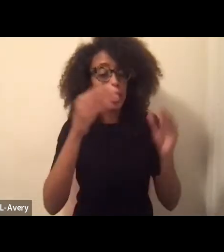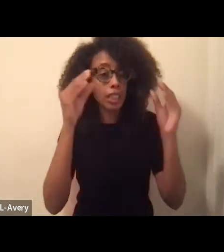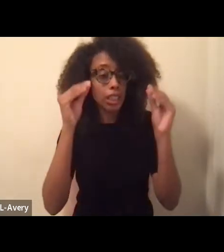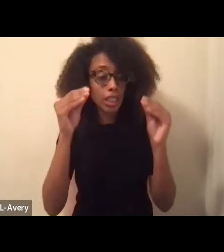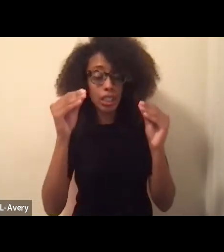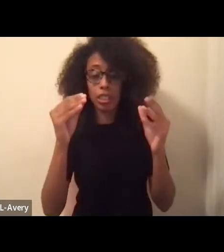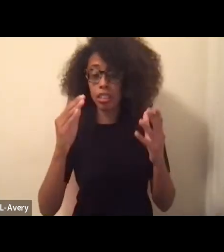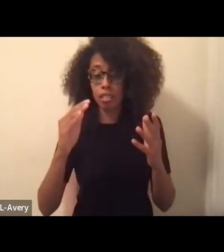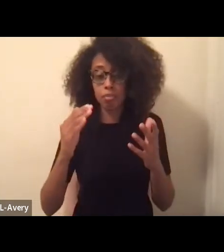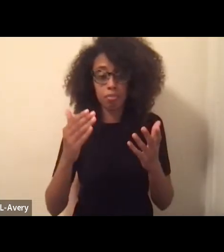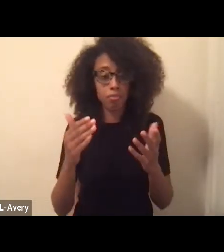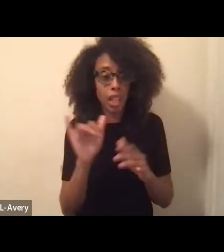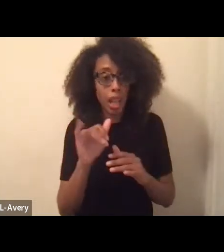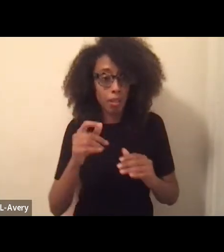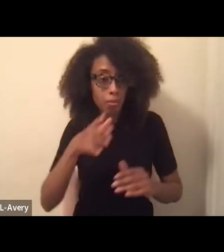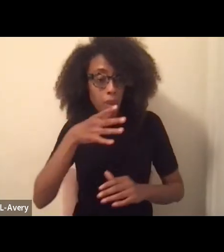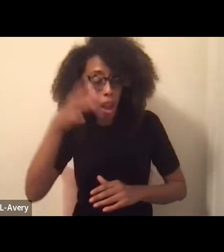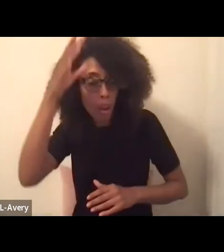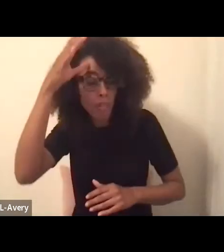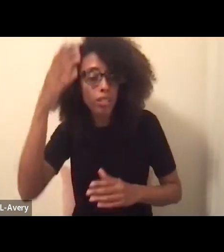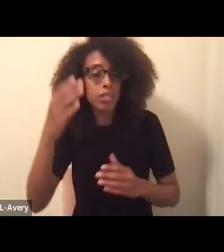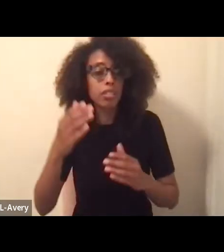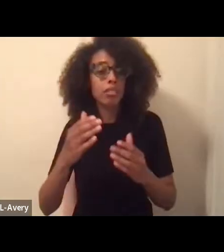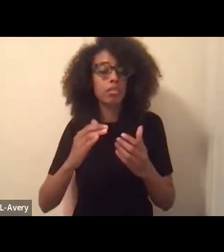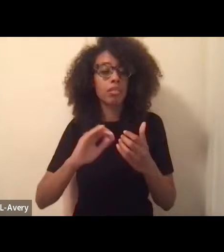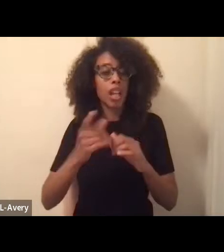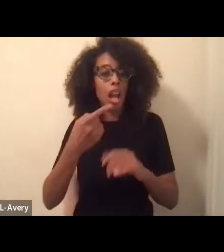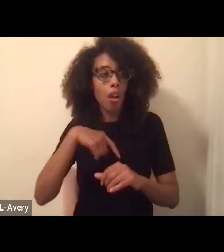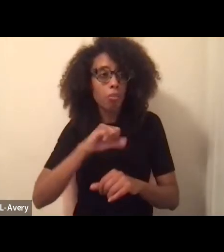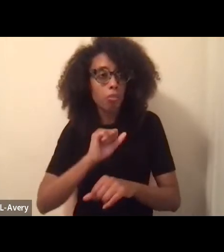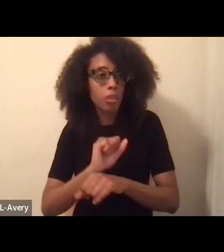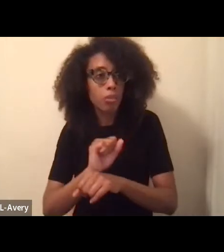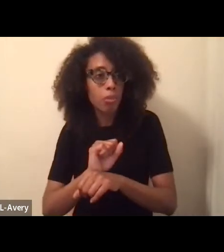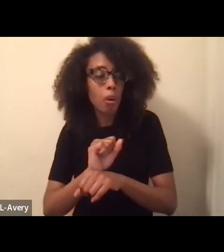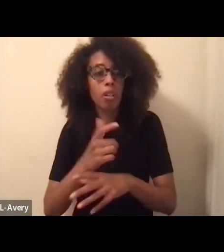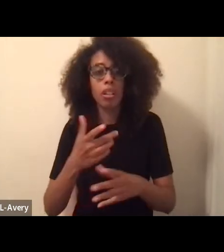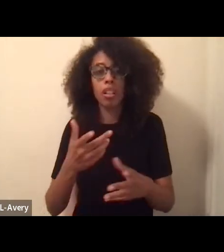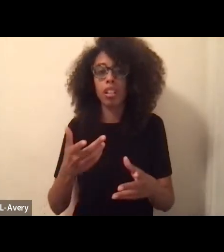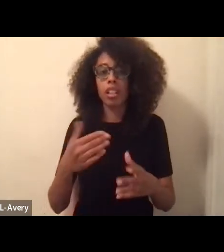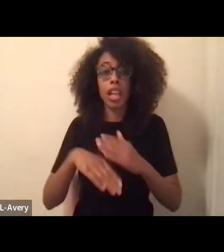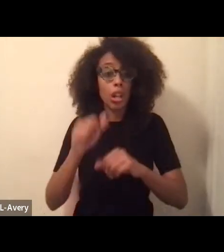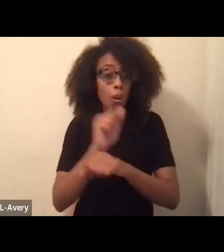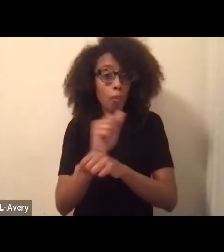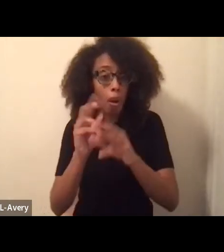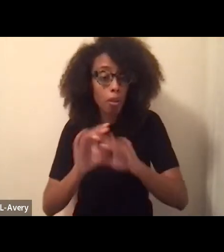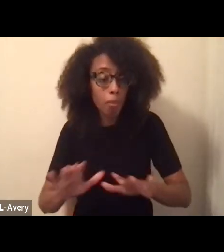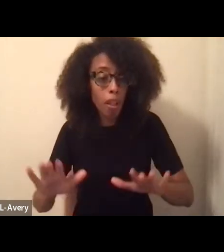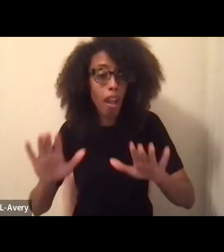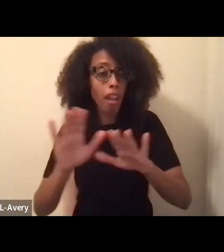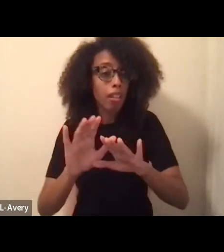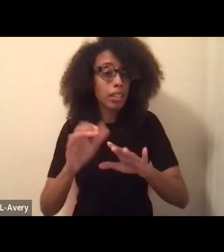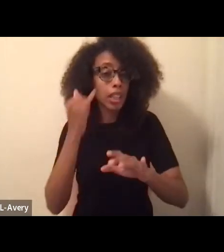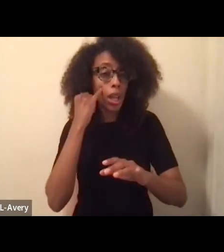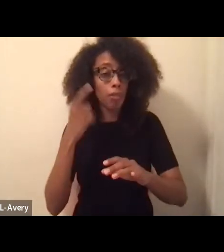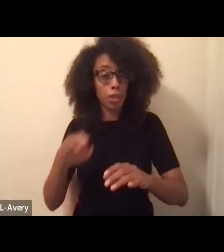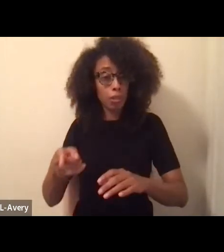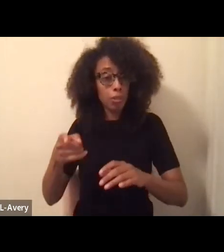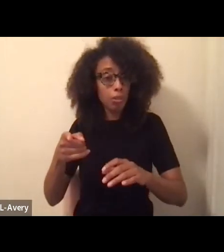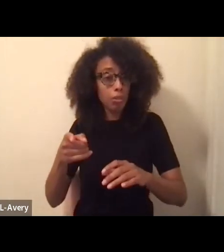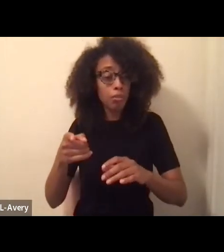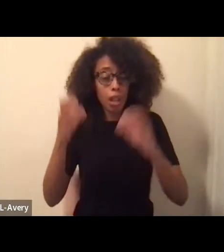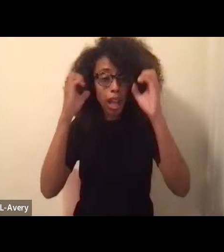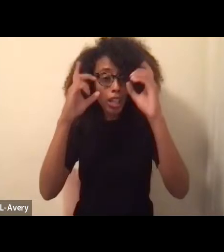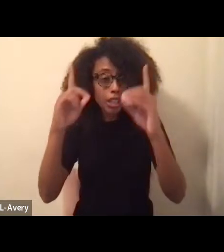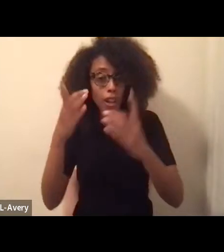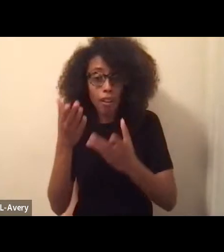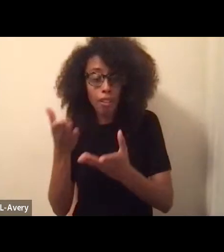in amongst our friend circles, in our workplaces. If you really are an educator there,